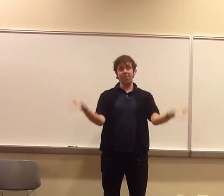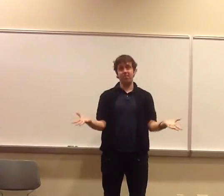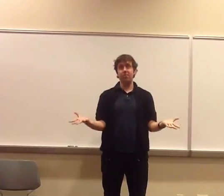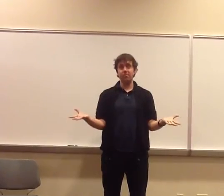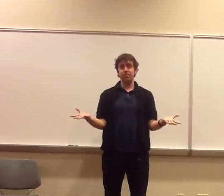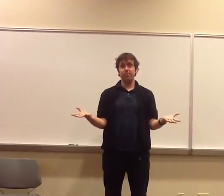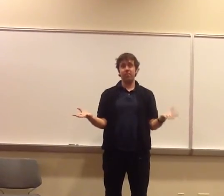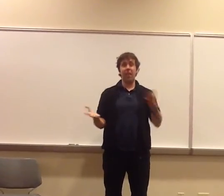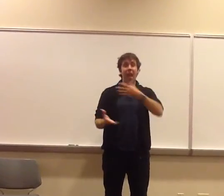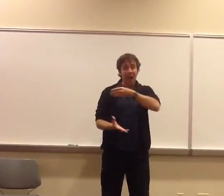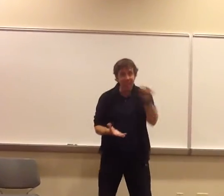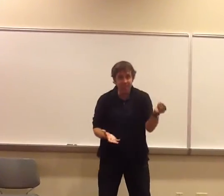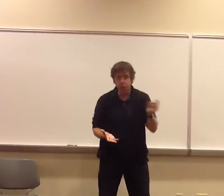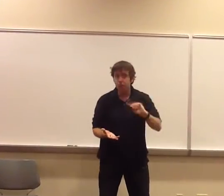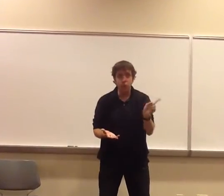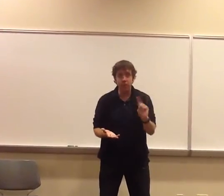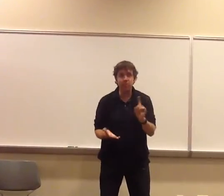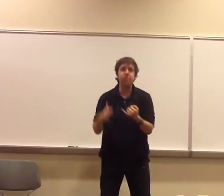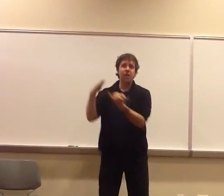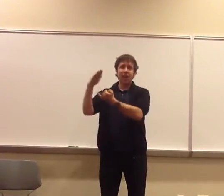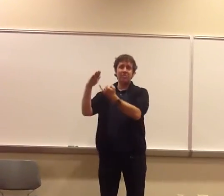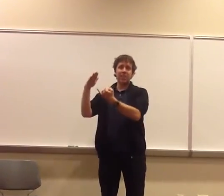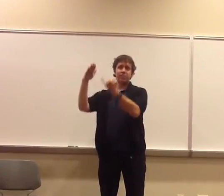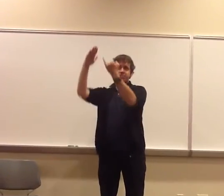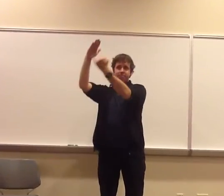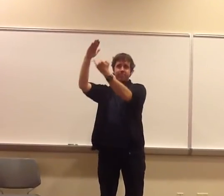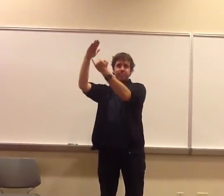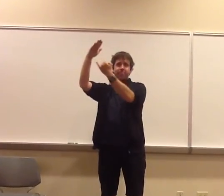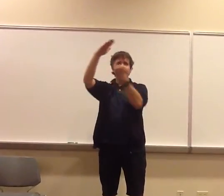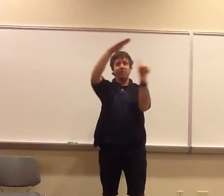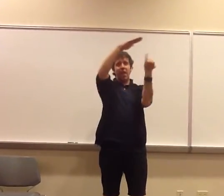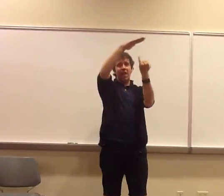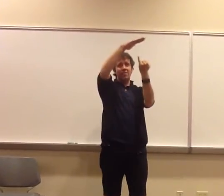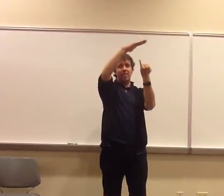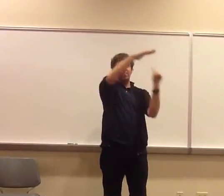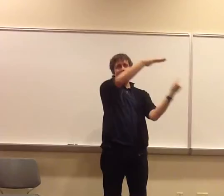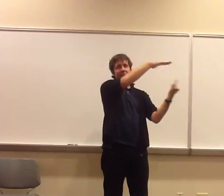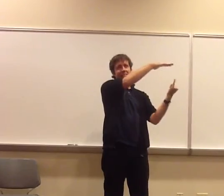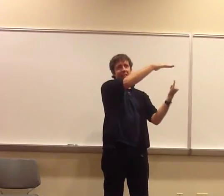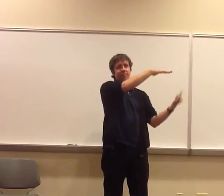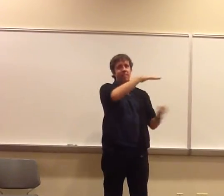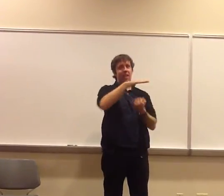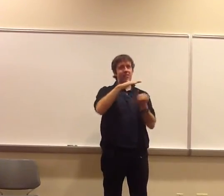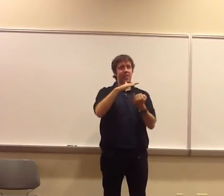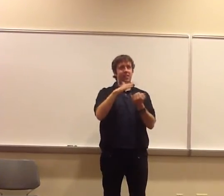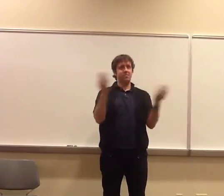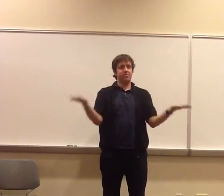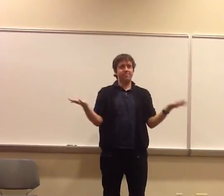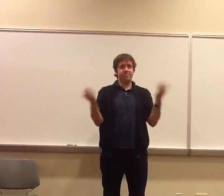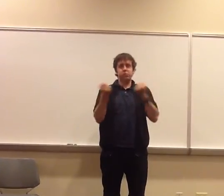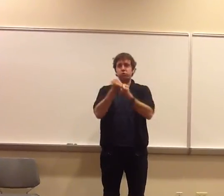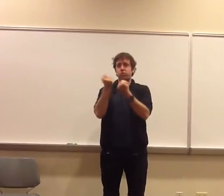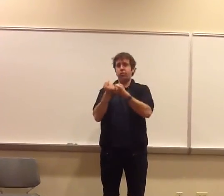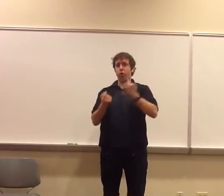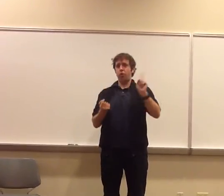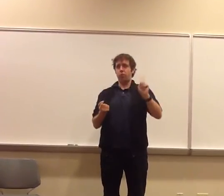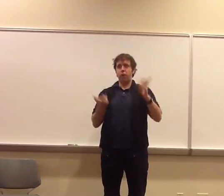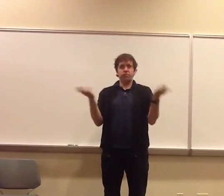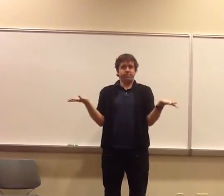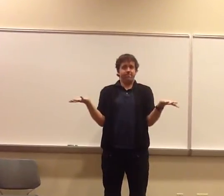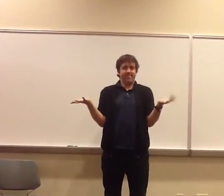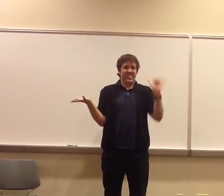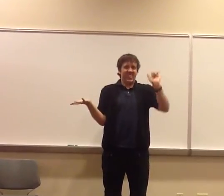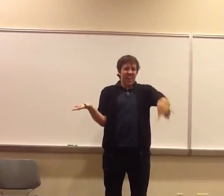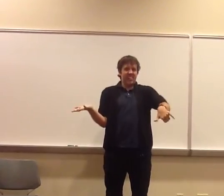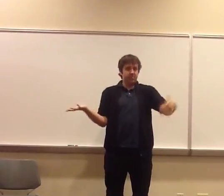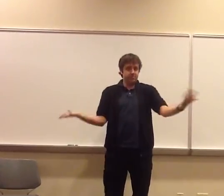And perhaps the deaf population is not as visible to you as we need to let you know that there are many, many, many